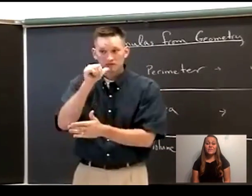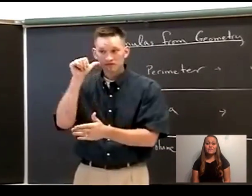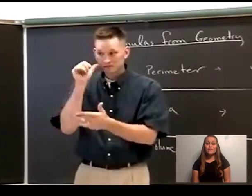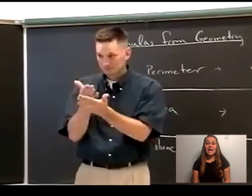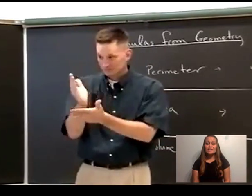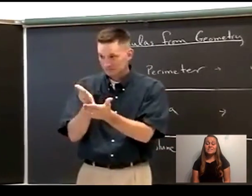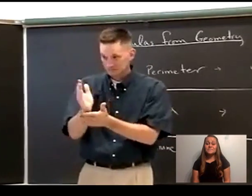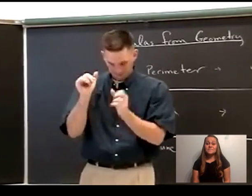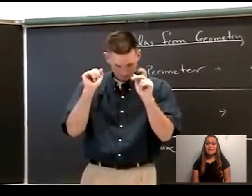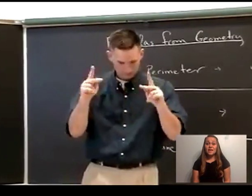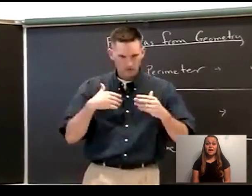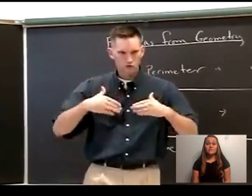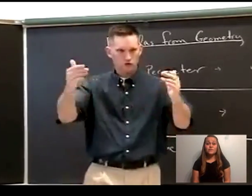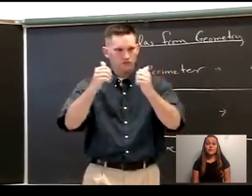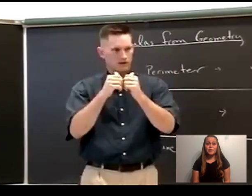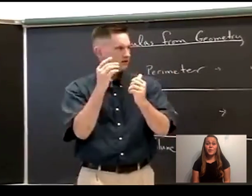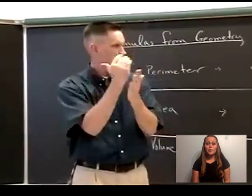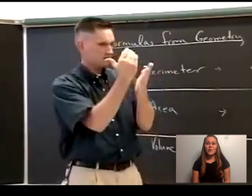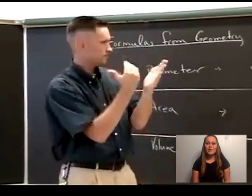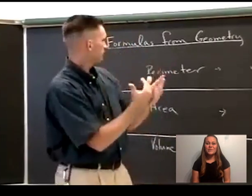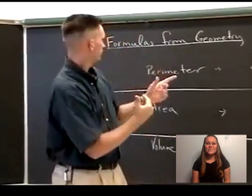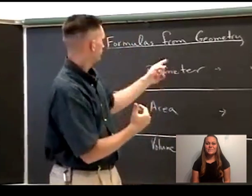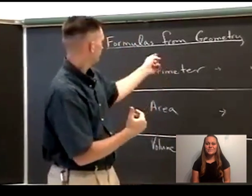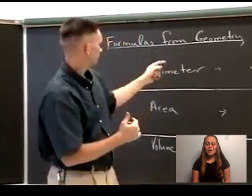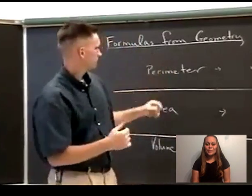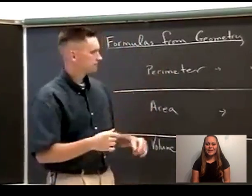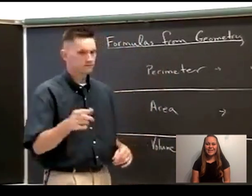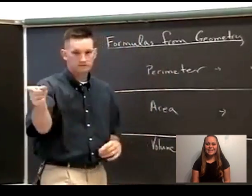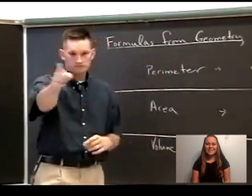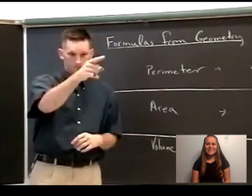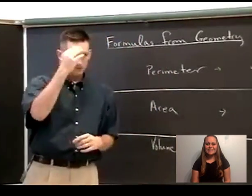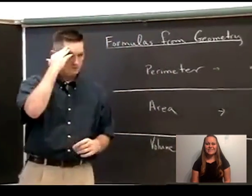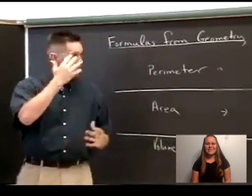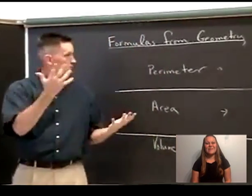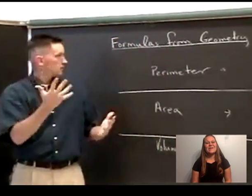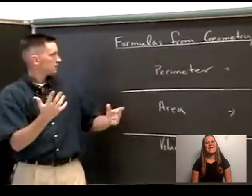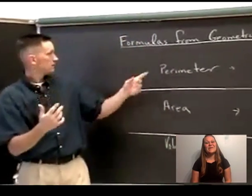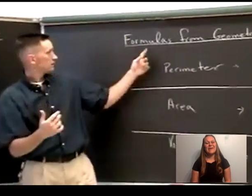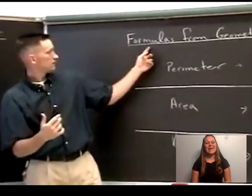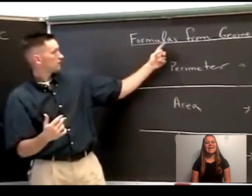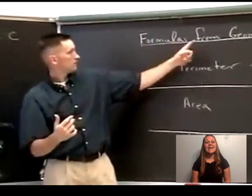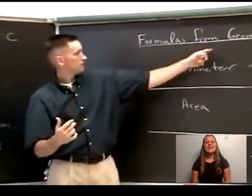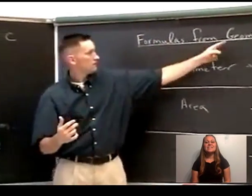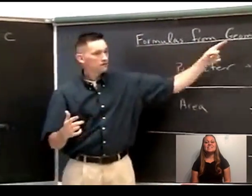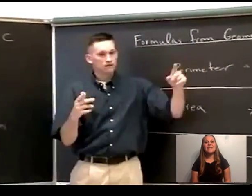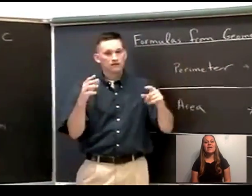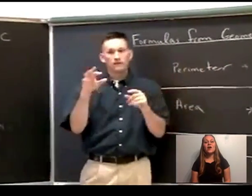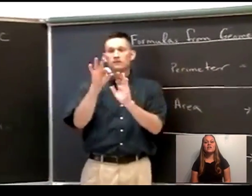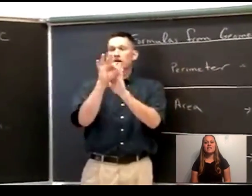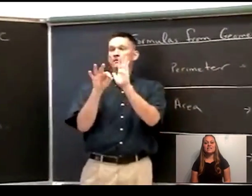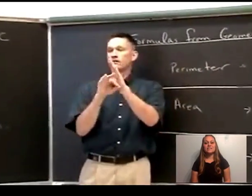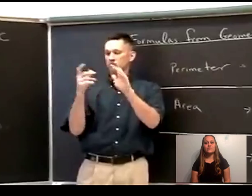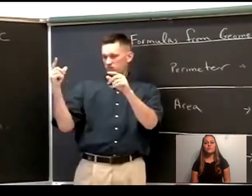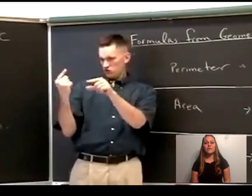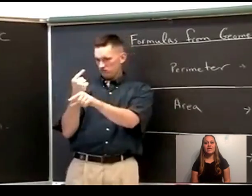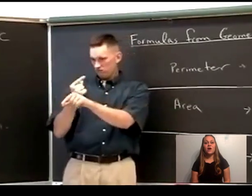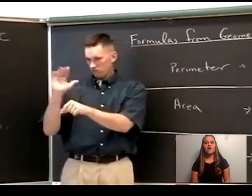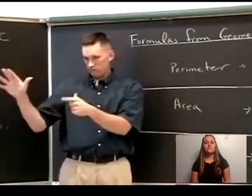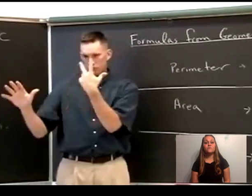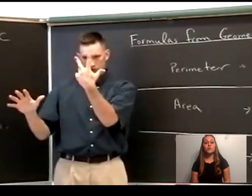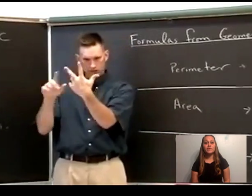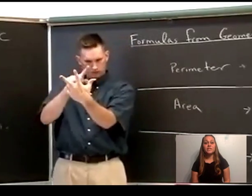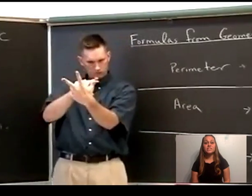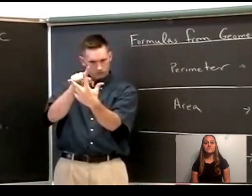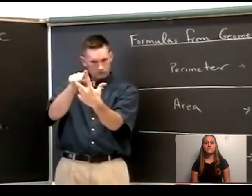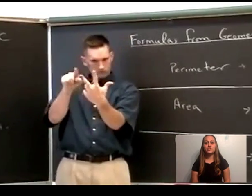Are you all ready for class? Have you done your homework? Nobody? Okay, today our lesson will be